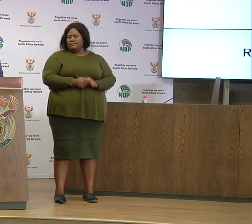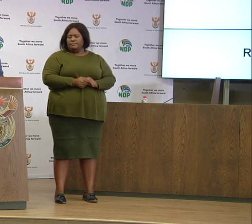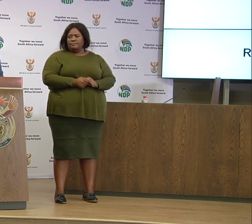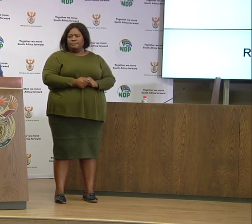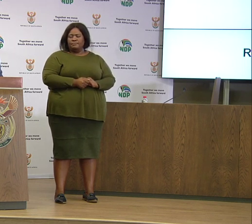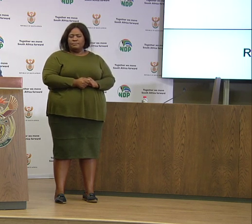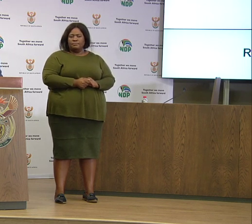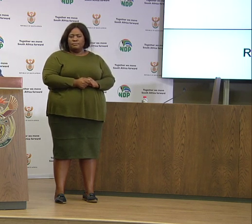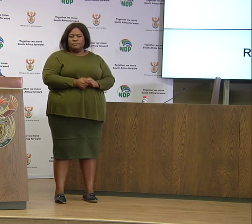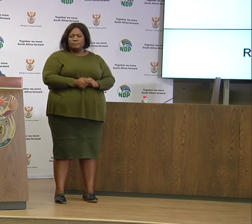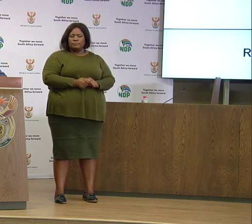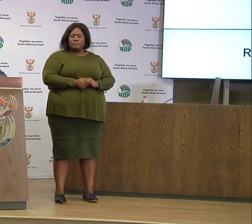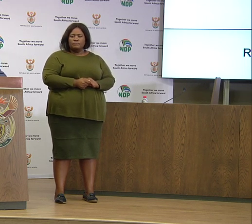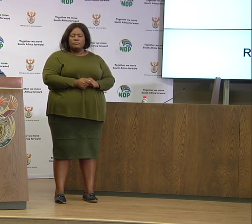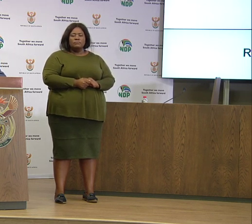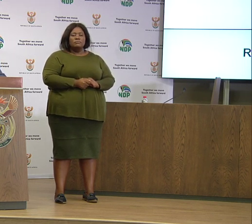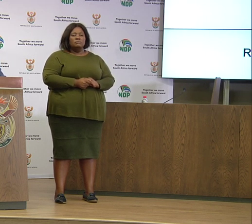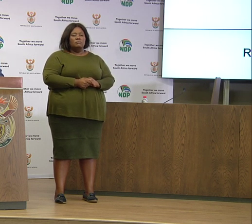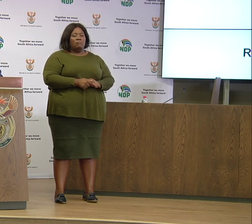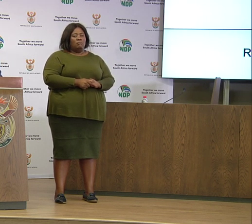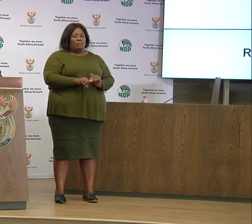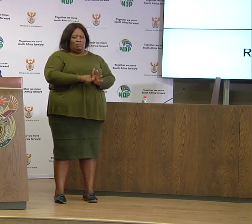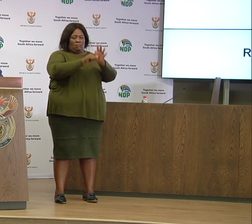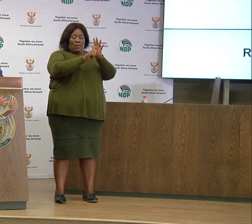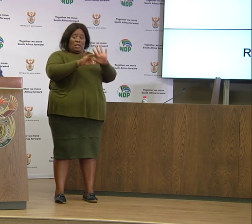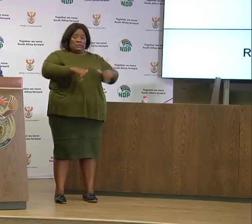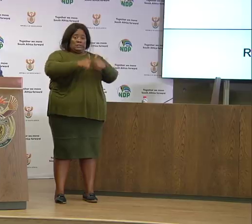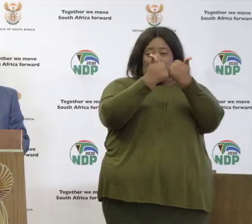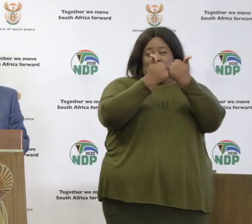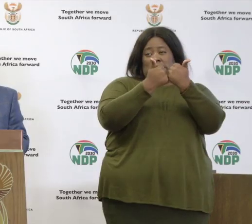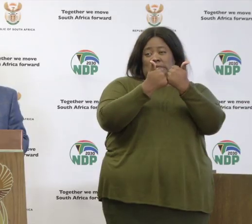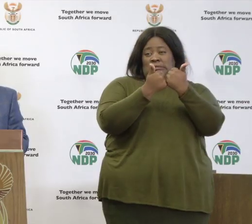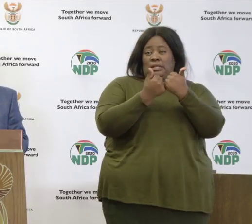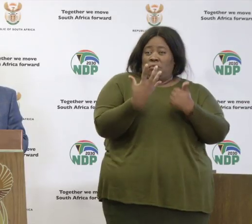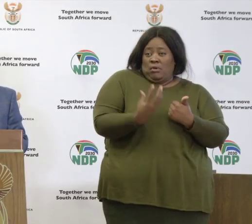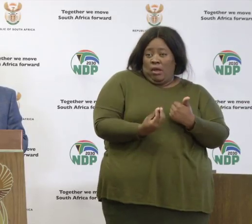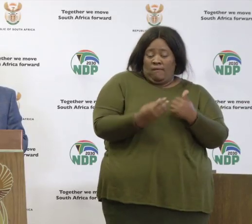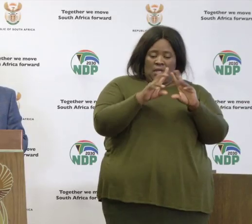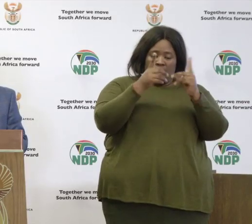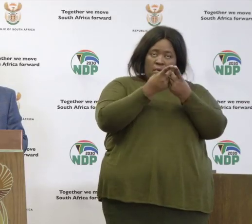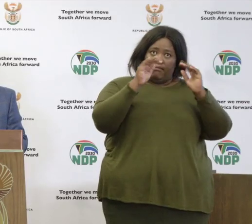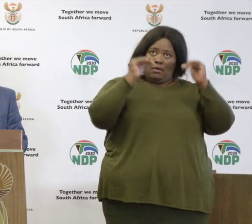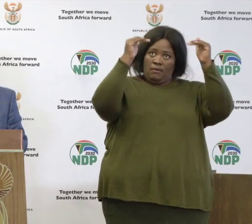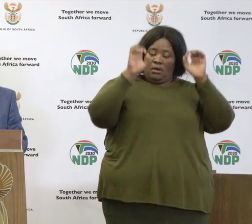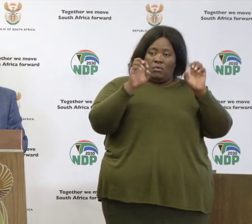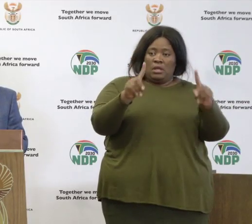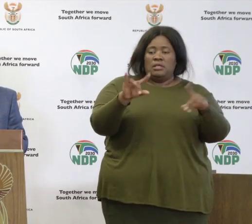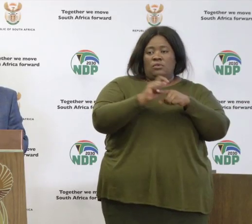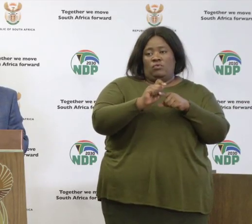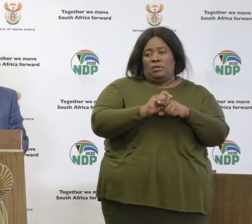The one main challenge that we are addressing as the Department of Higher Education and